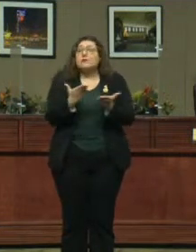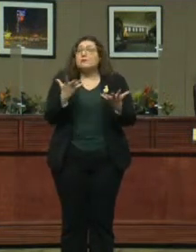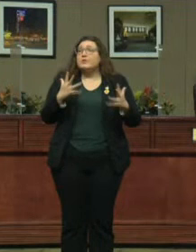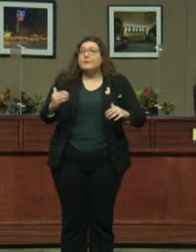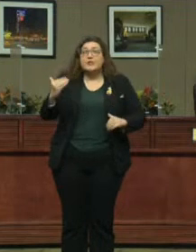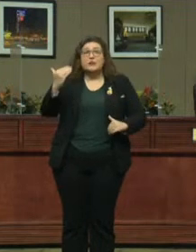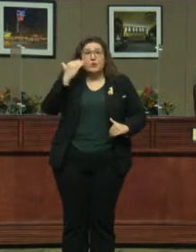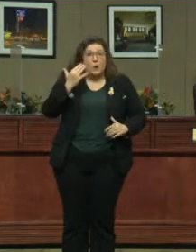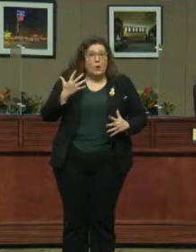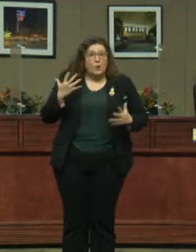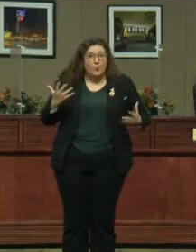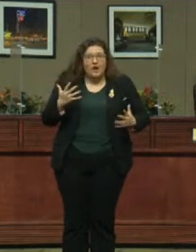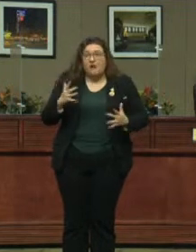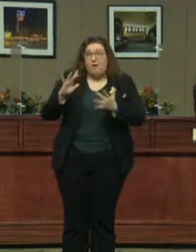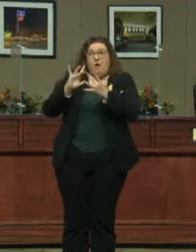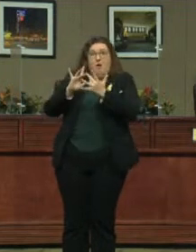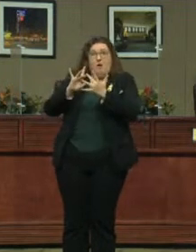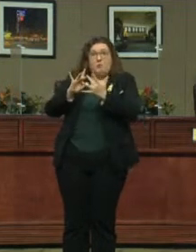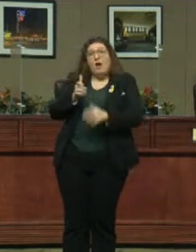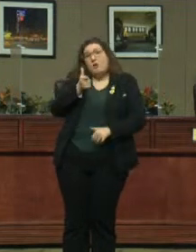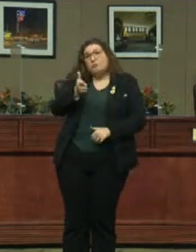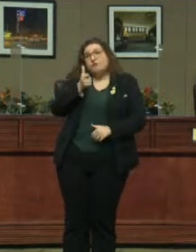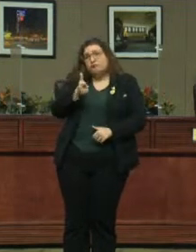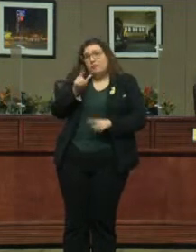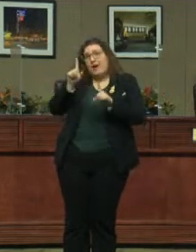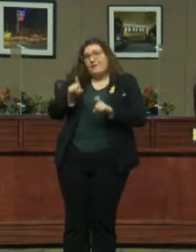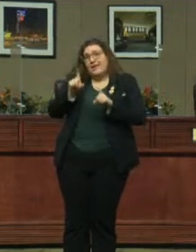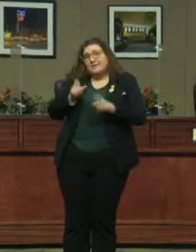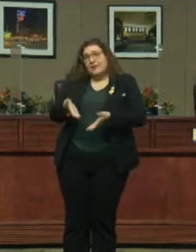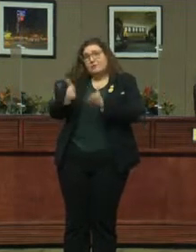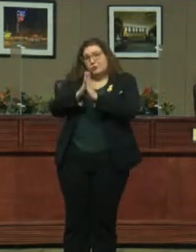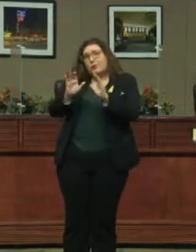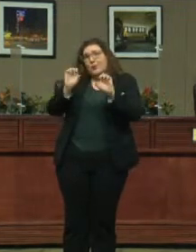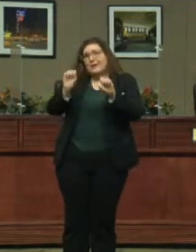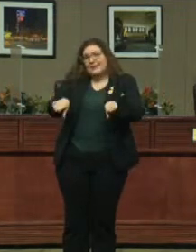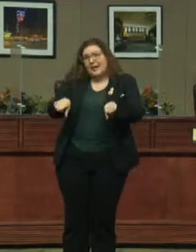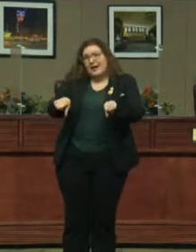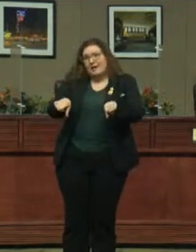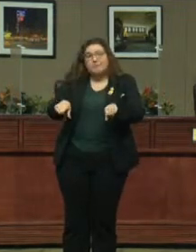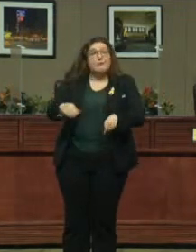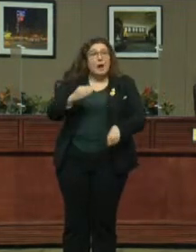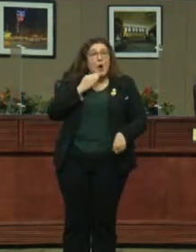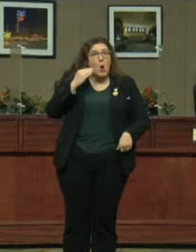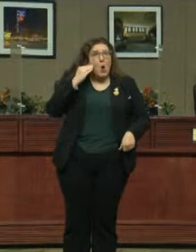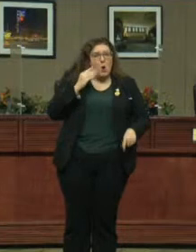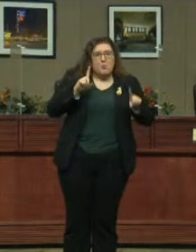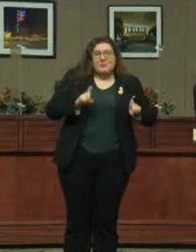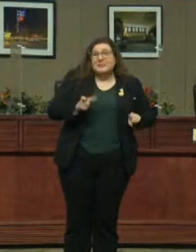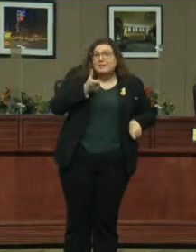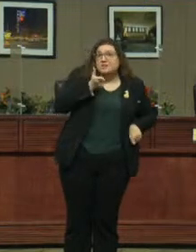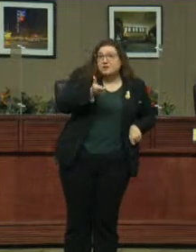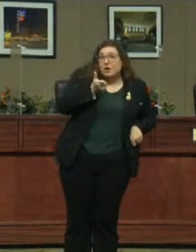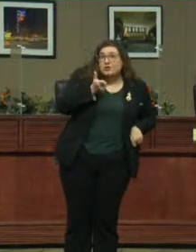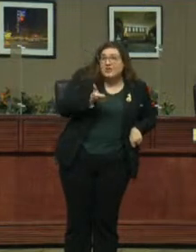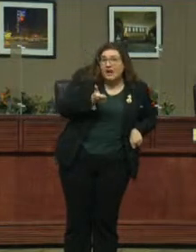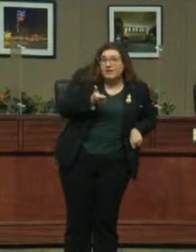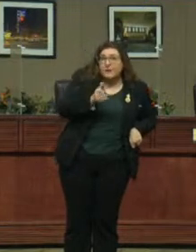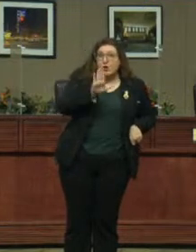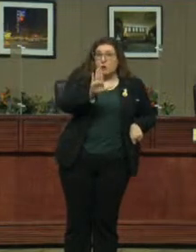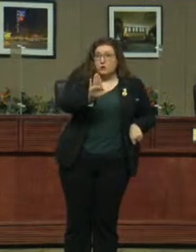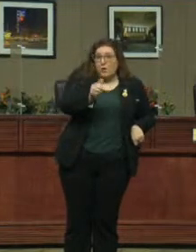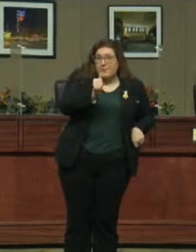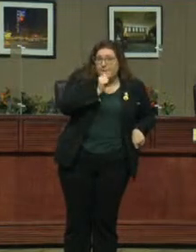can request online a test kit for HIV that you can do at home on your own privacy with all